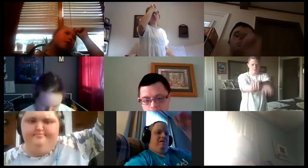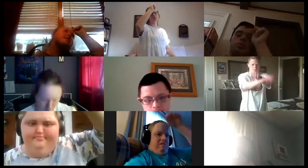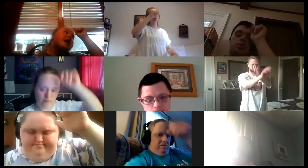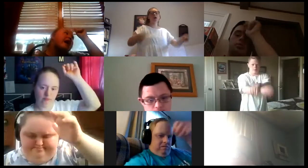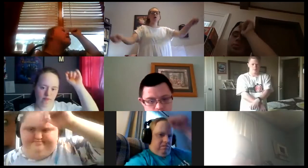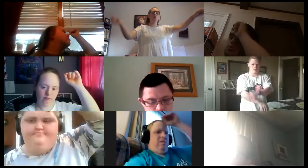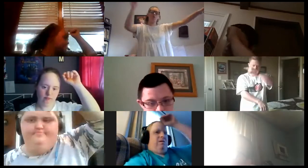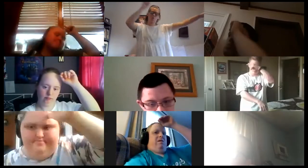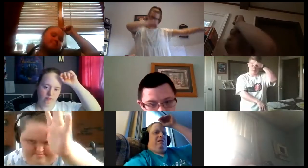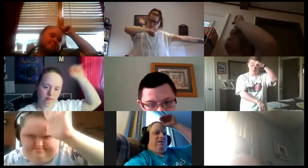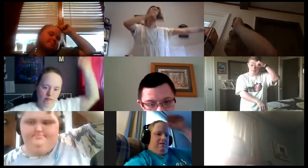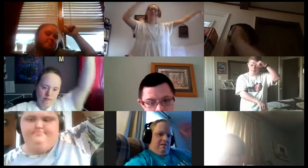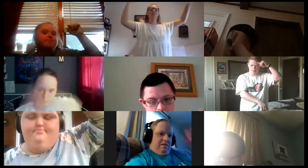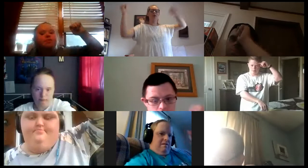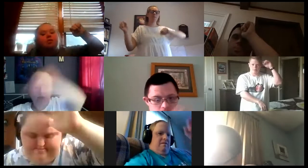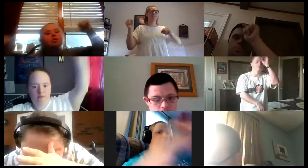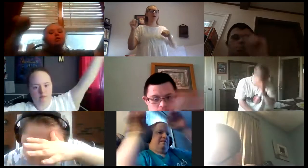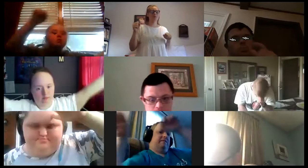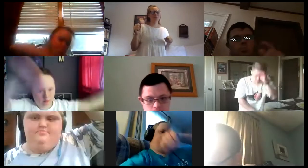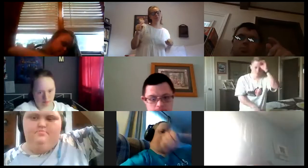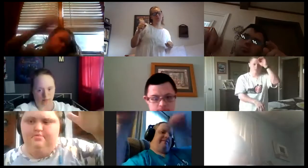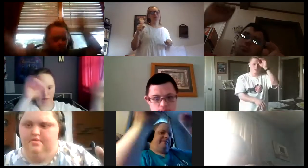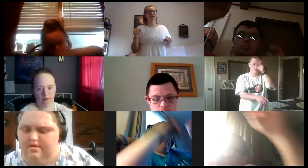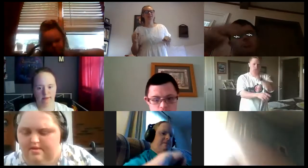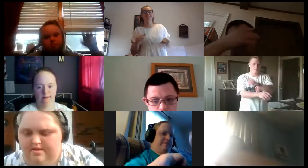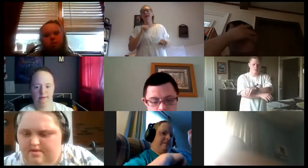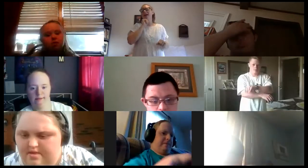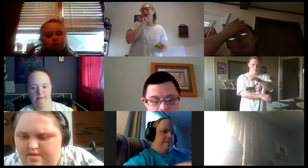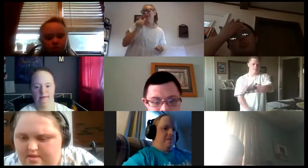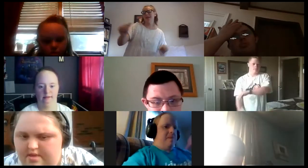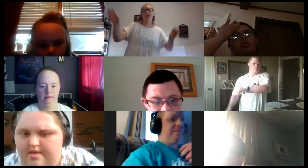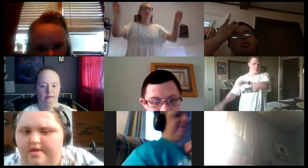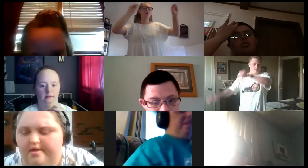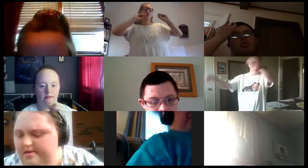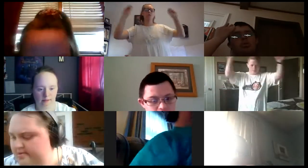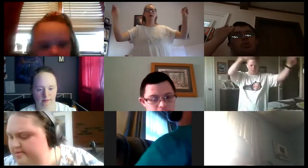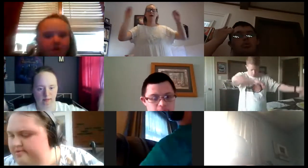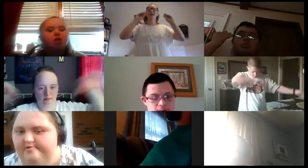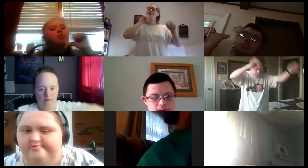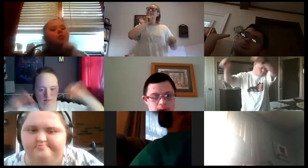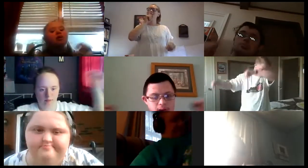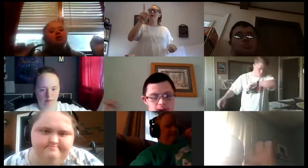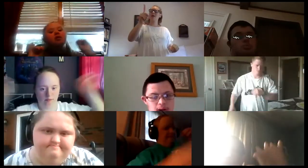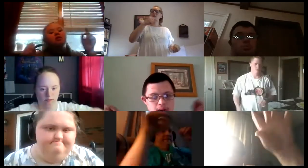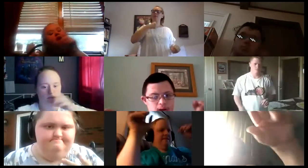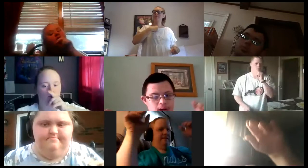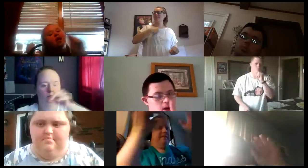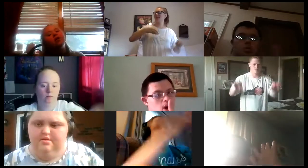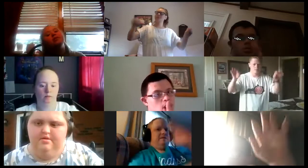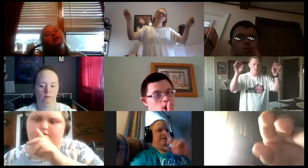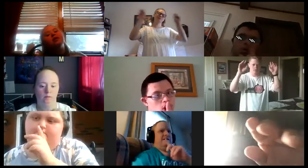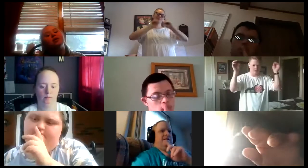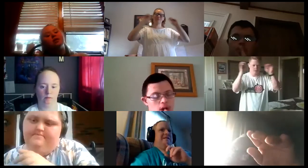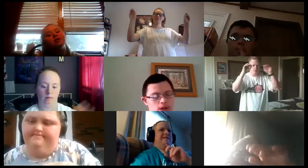Boobies. Wrang around my booty. Can't nobody tell